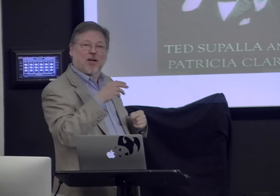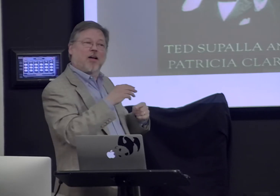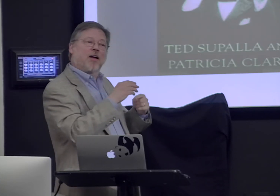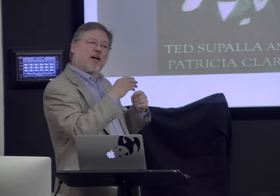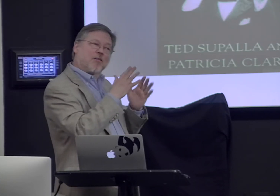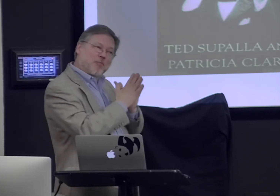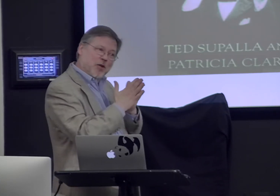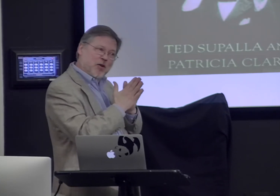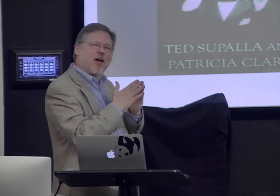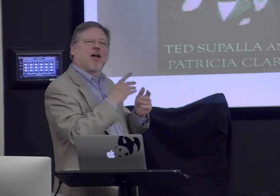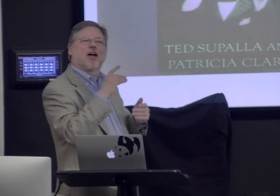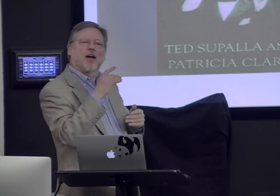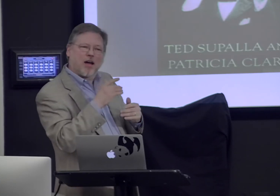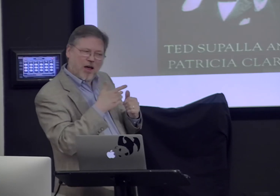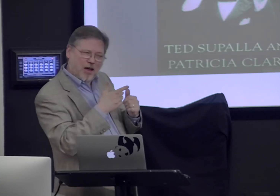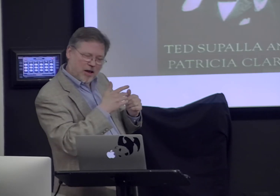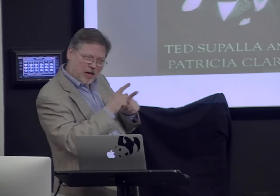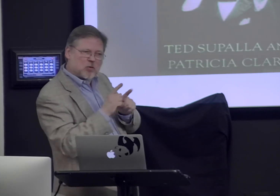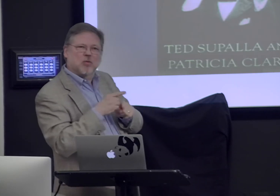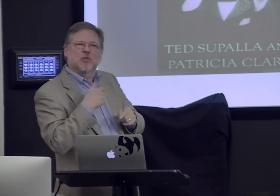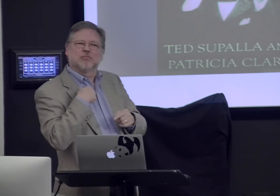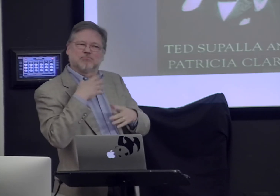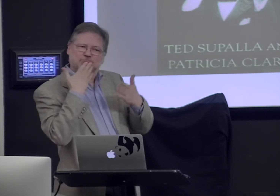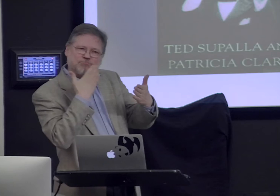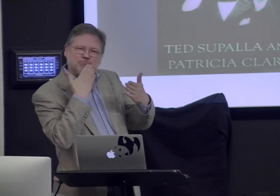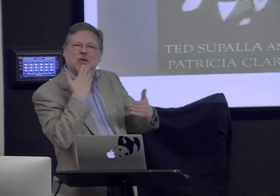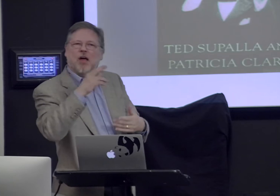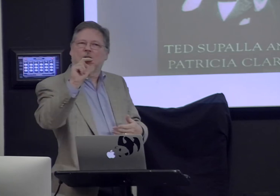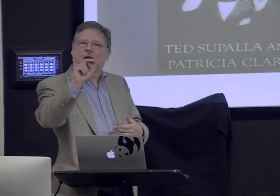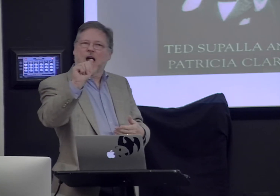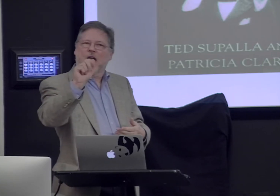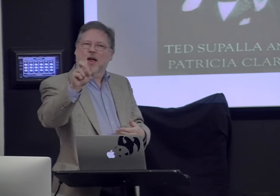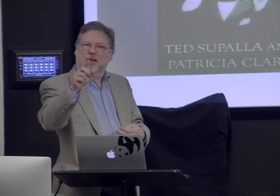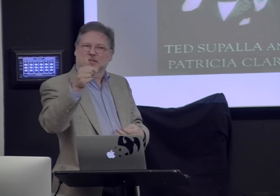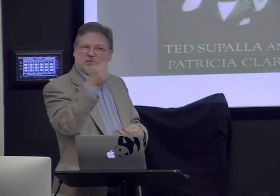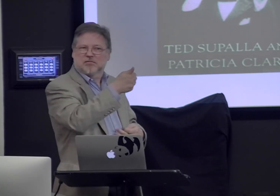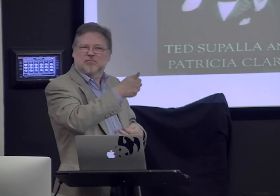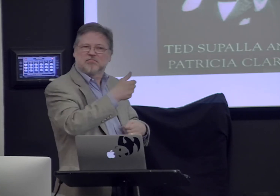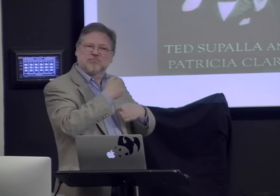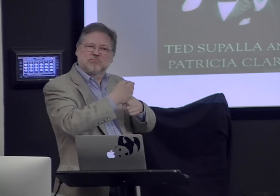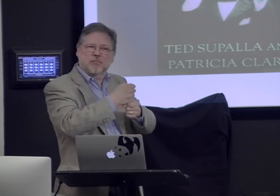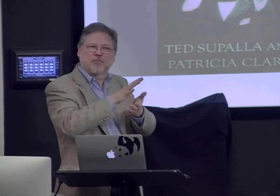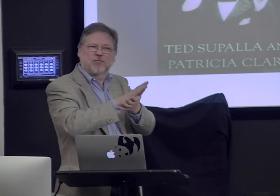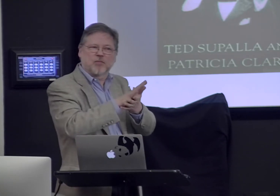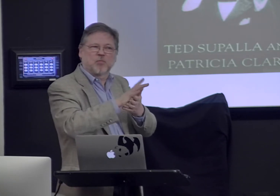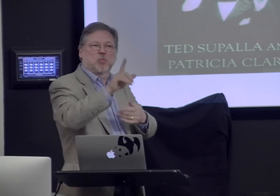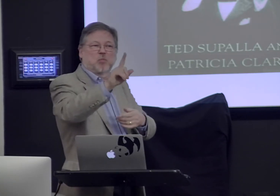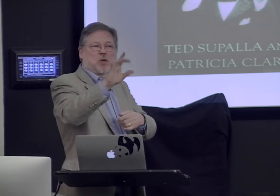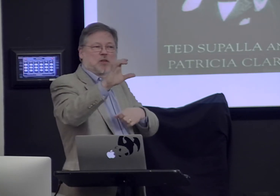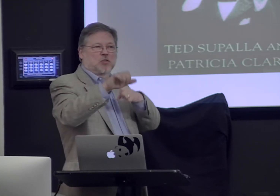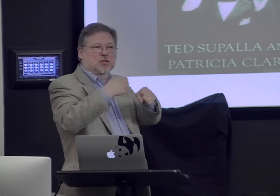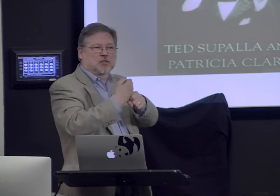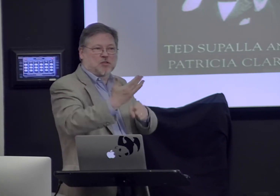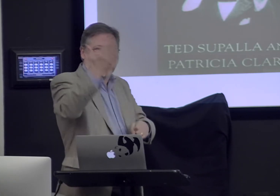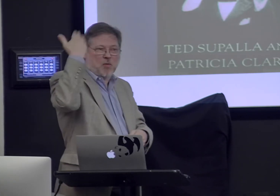Now, of course, this isn't the only thing that we have available as a resource. I also have to extend thanks to the